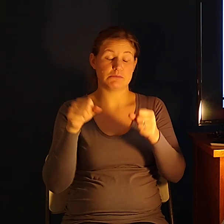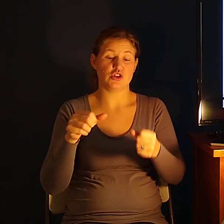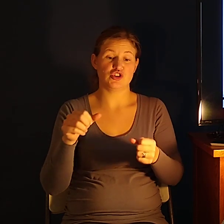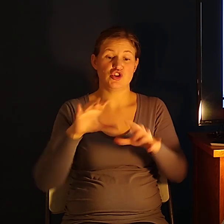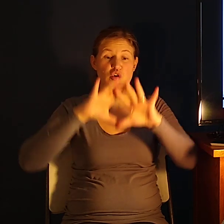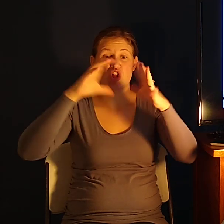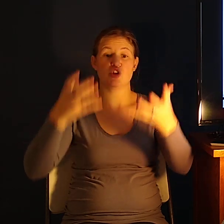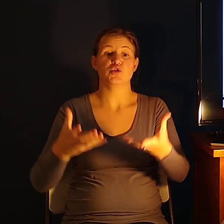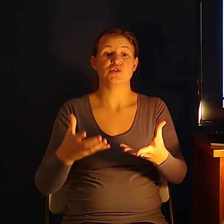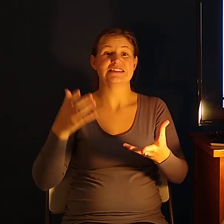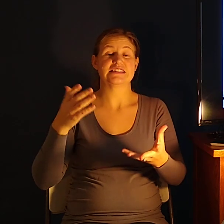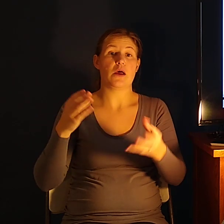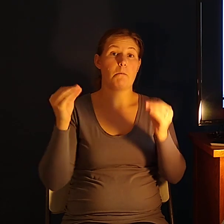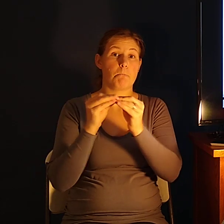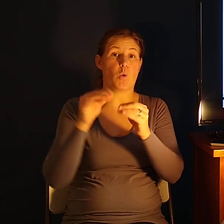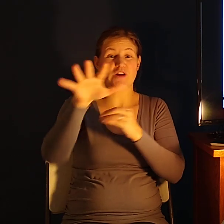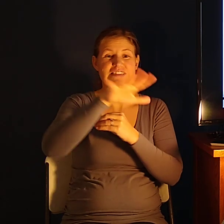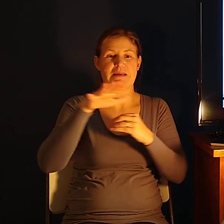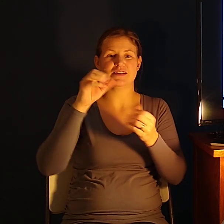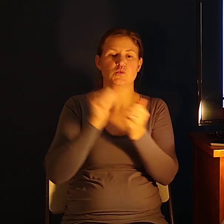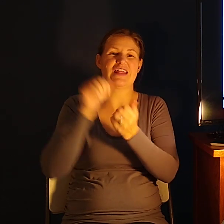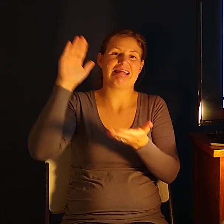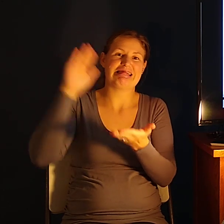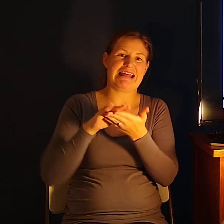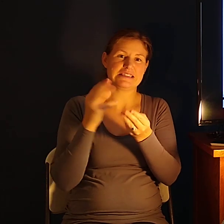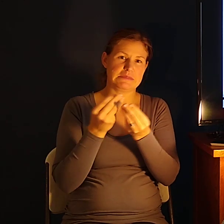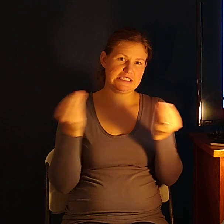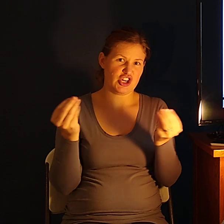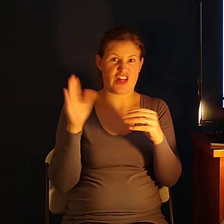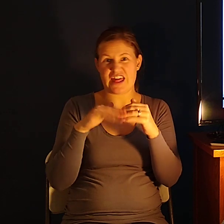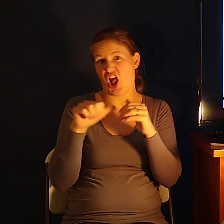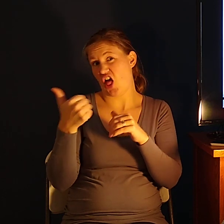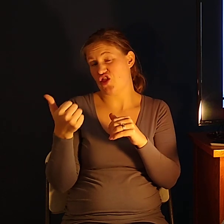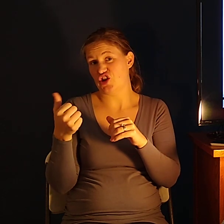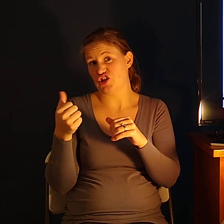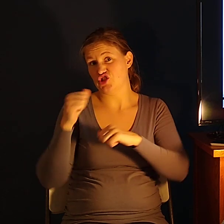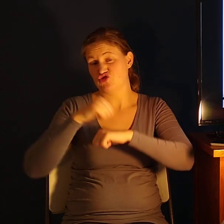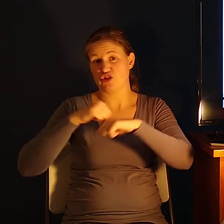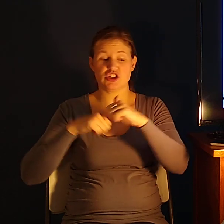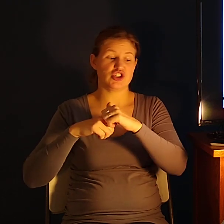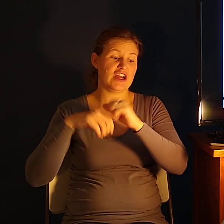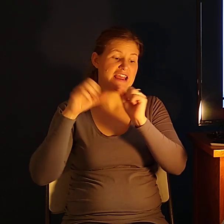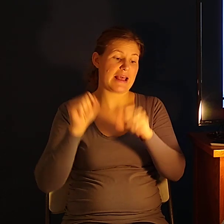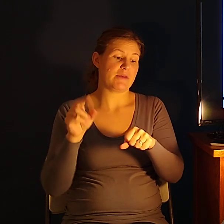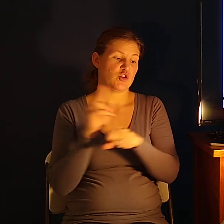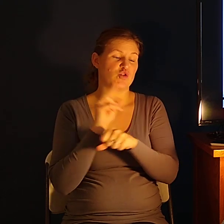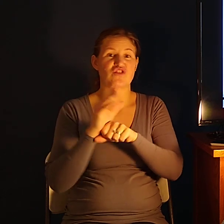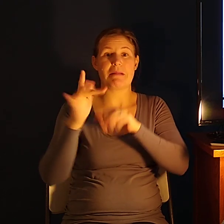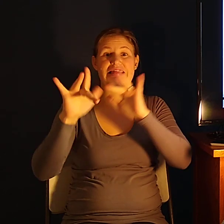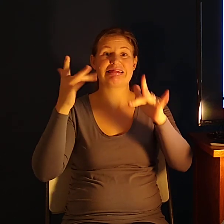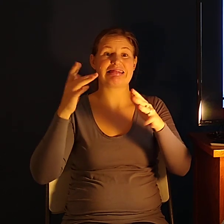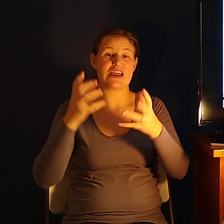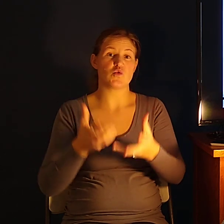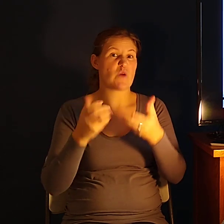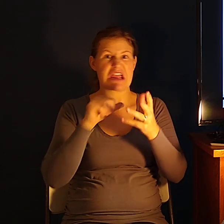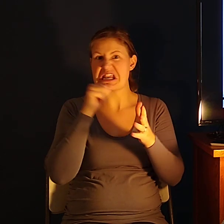than any other structural system. It can be erected from lightweight, inexpensive, standardized